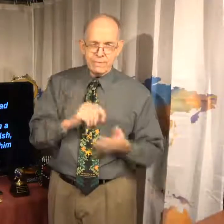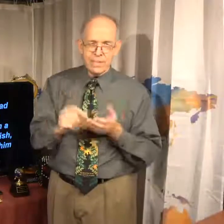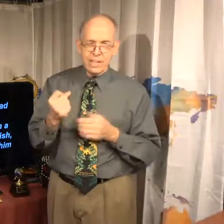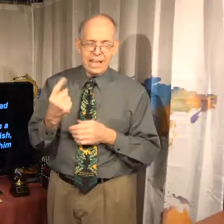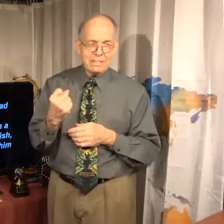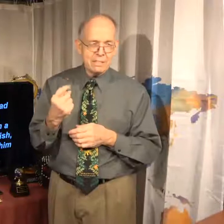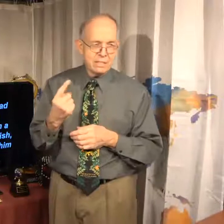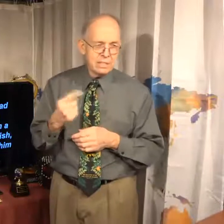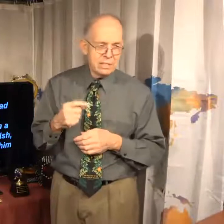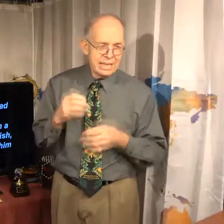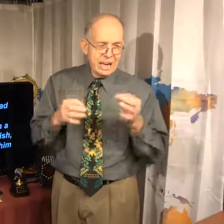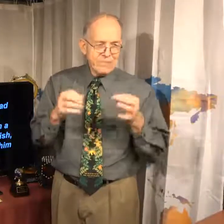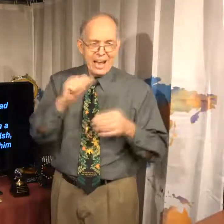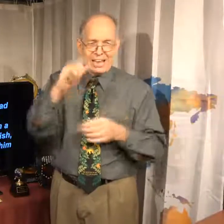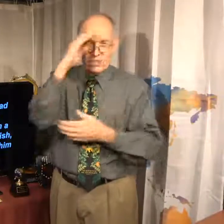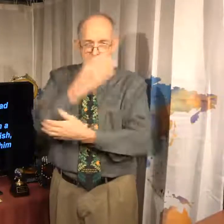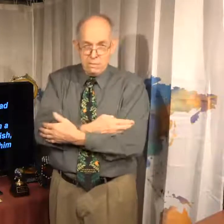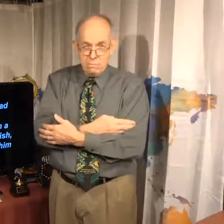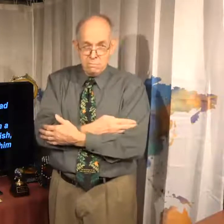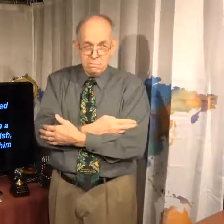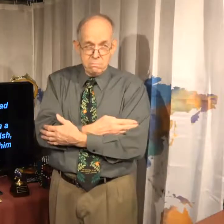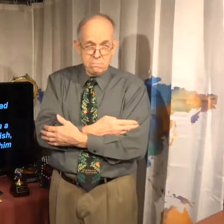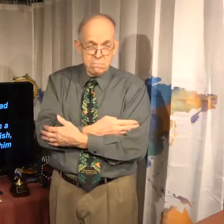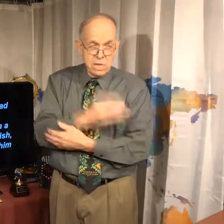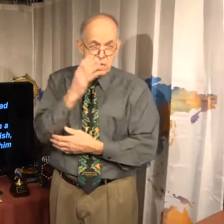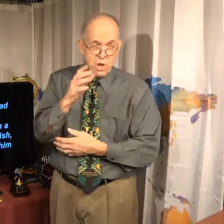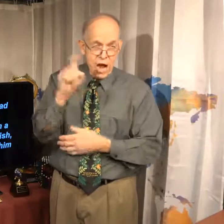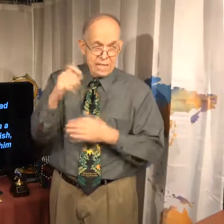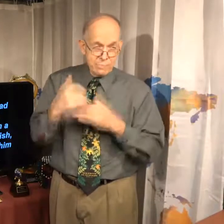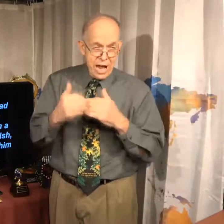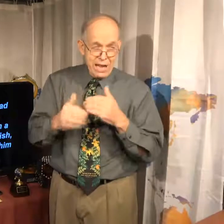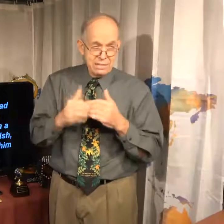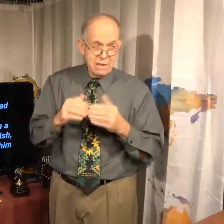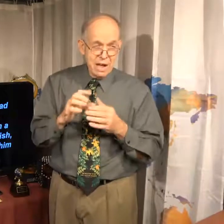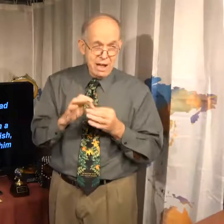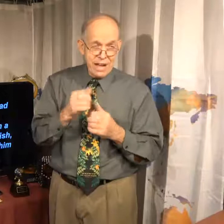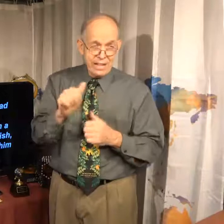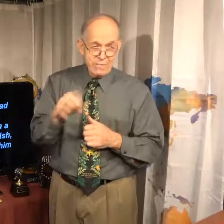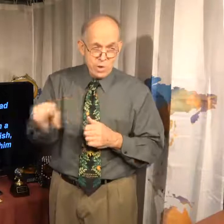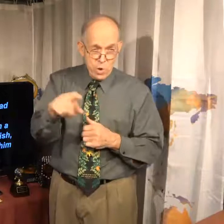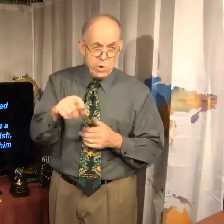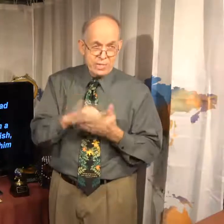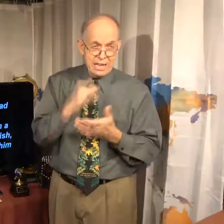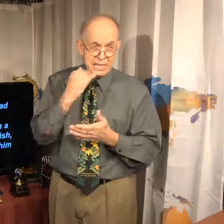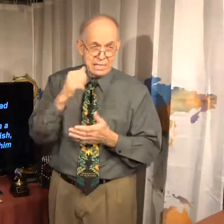Verse 11. If a son to ask prayer of any of you that is the